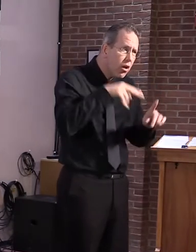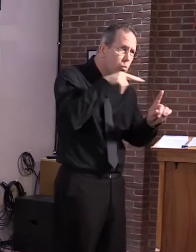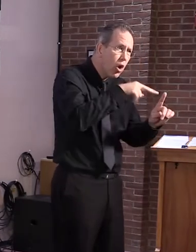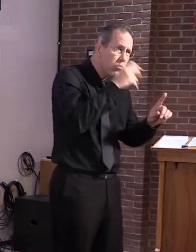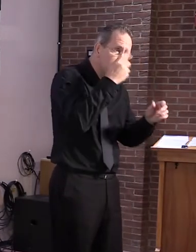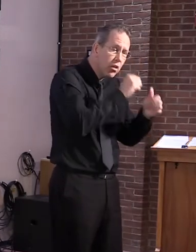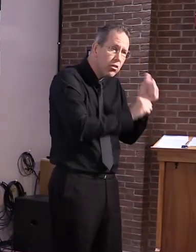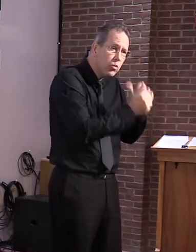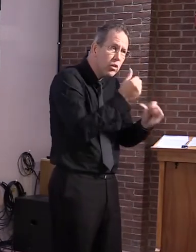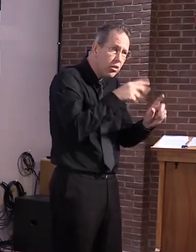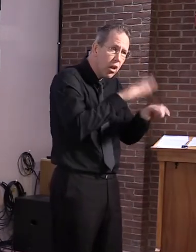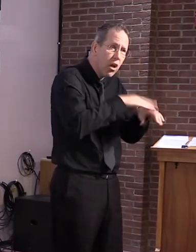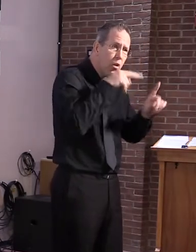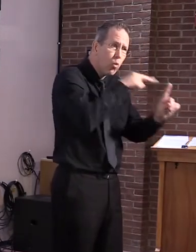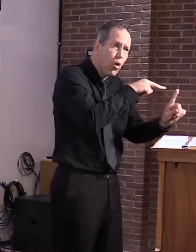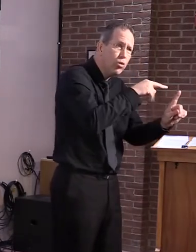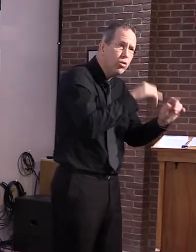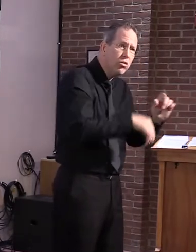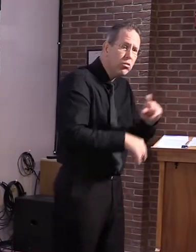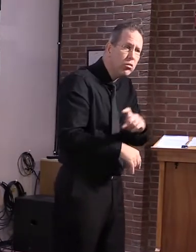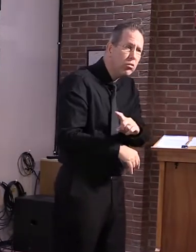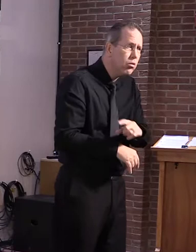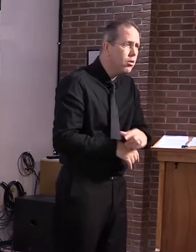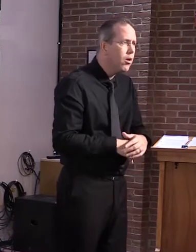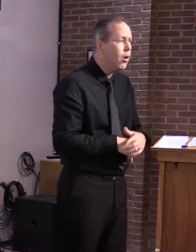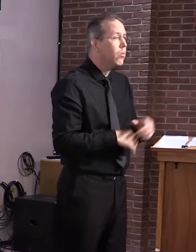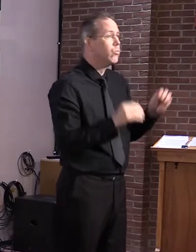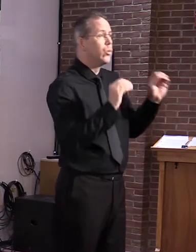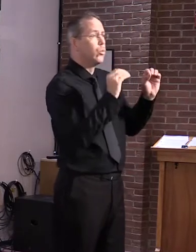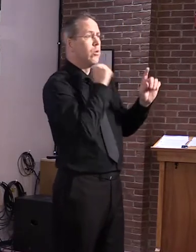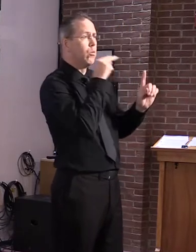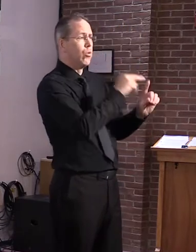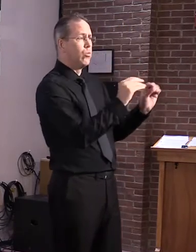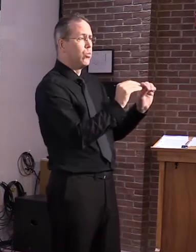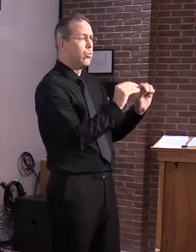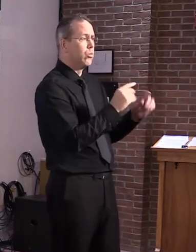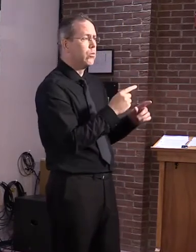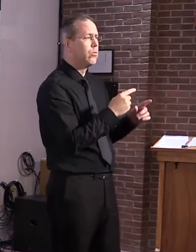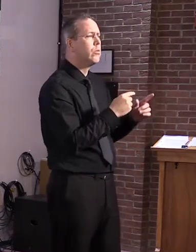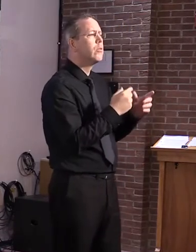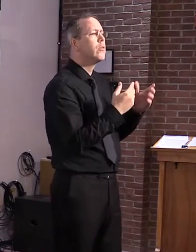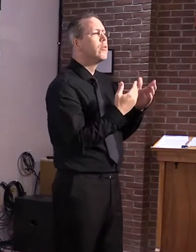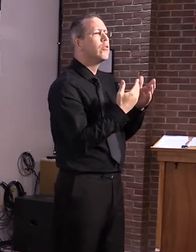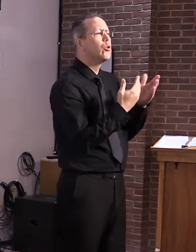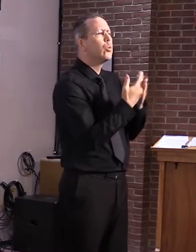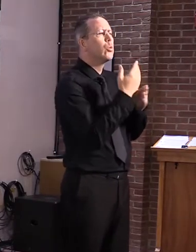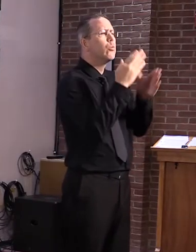It was a new intake if they were in quarantine. It was a new intake into the system.